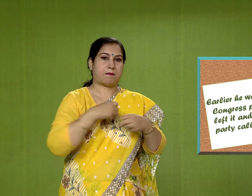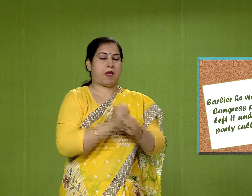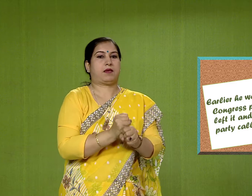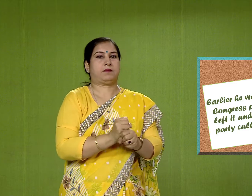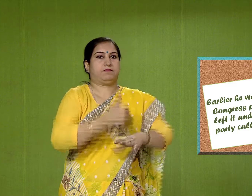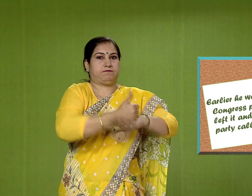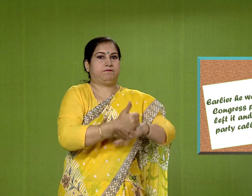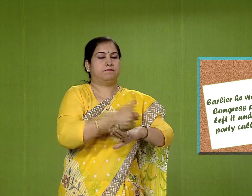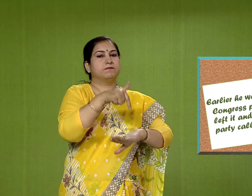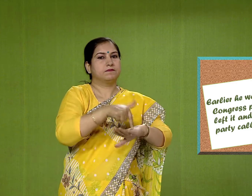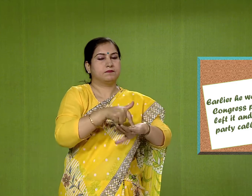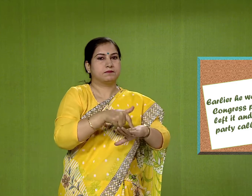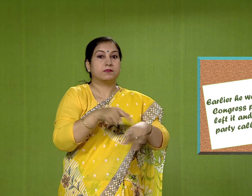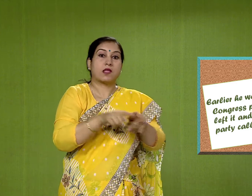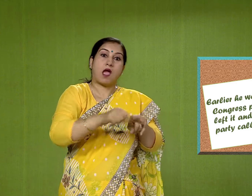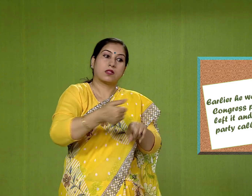He was also known as Netaji.